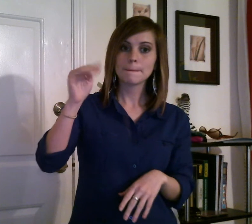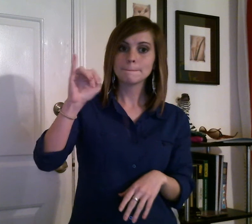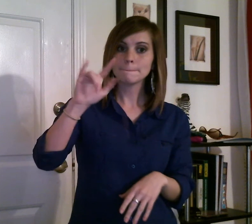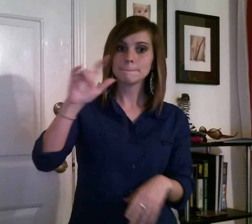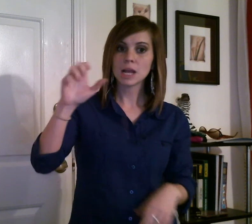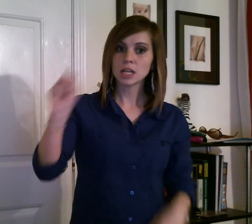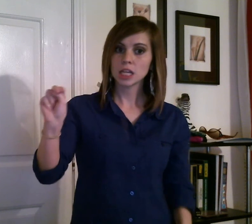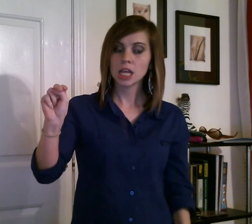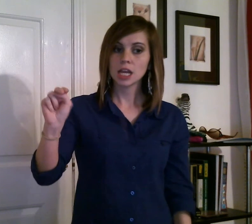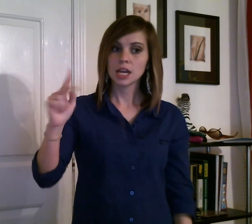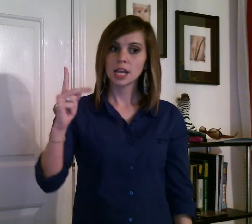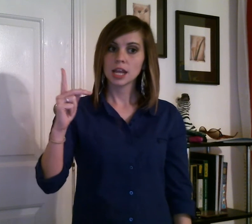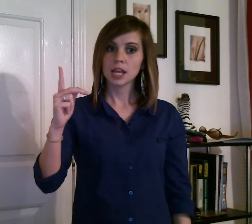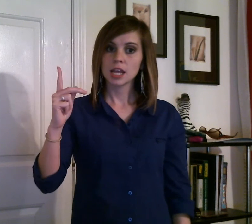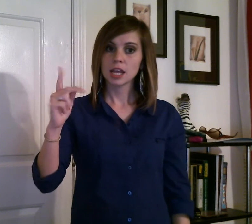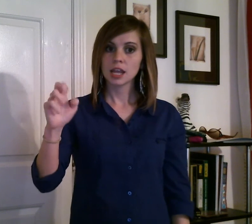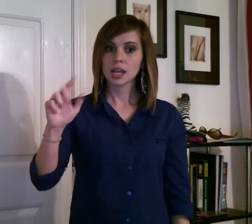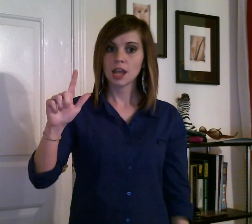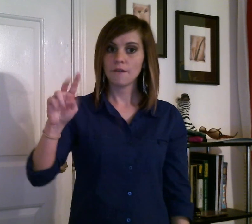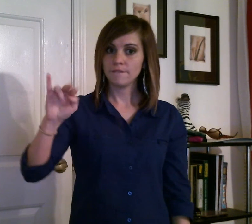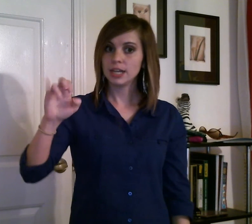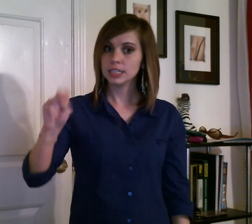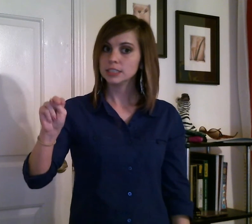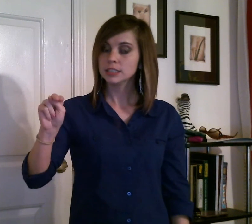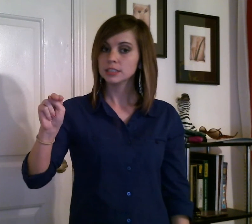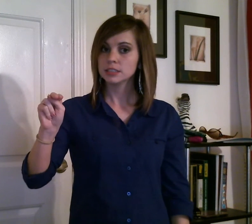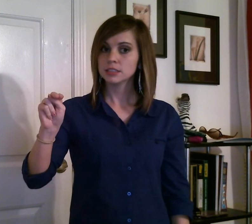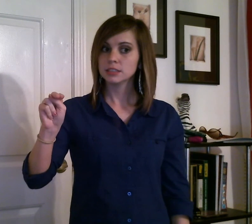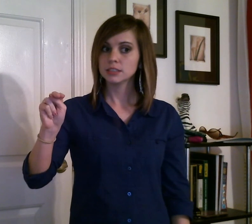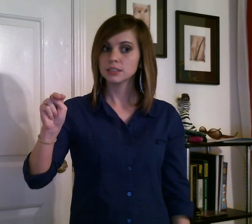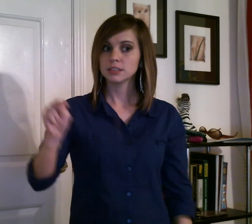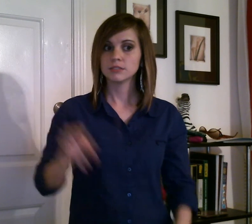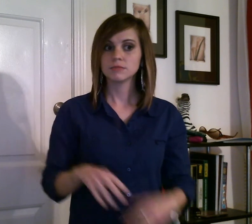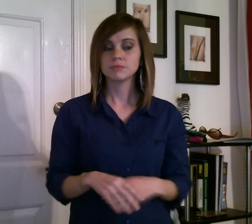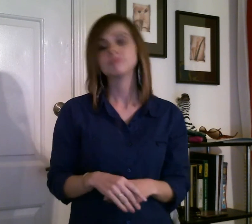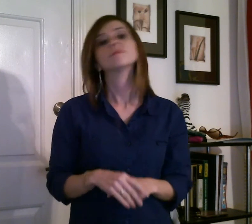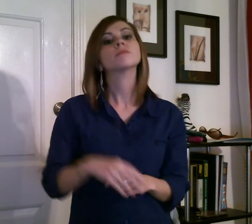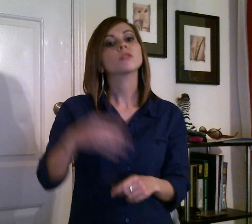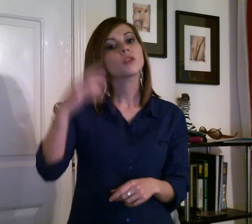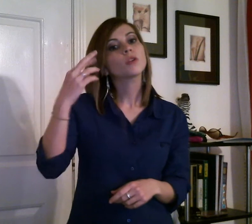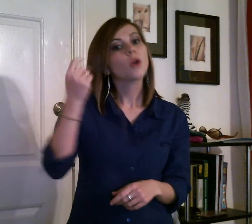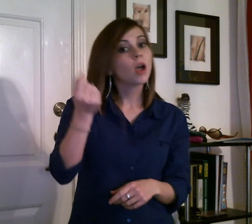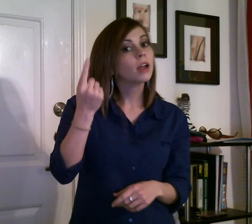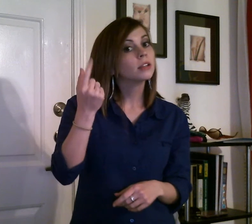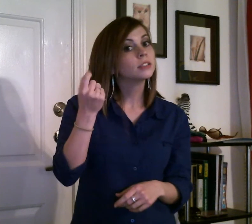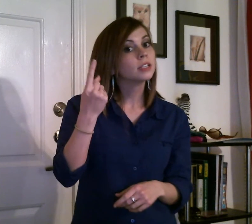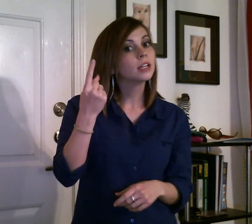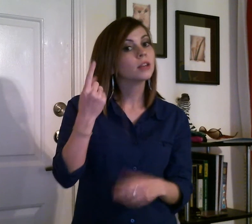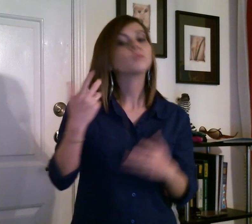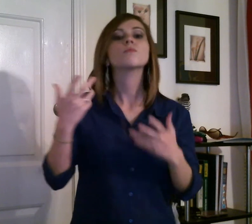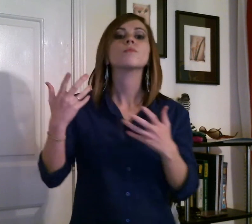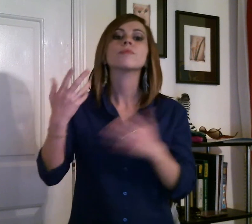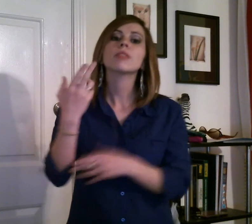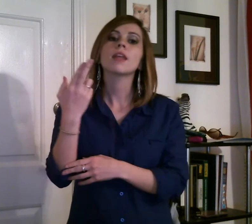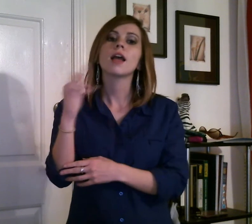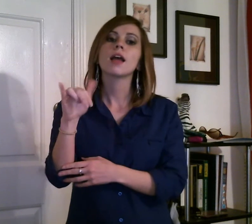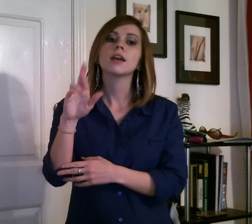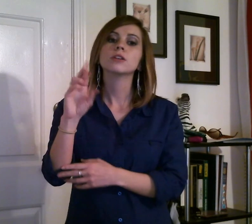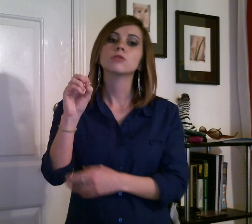that point, something neat happens. To kind of realize the neat thing that's happening, let's remember what a hydrogen atom looks like. A hydrogen,